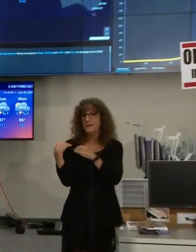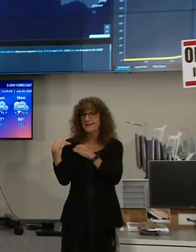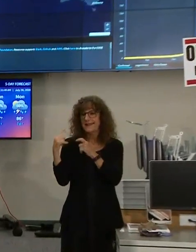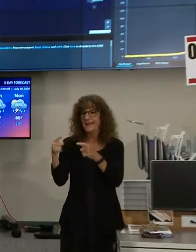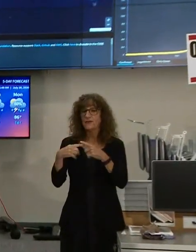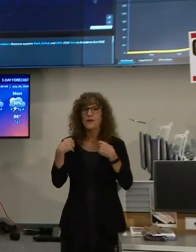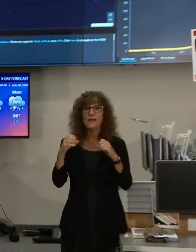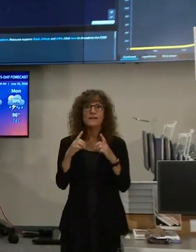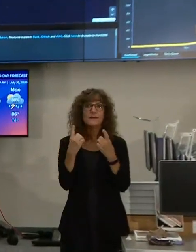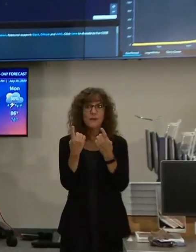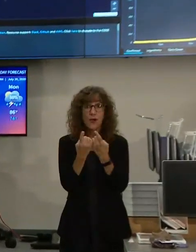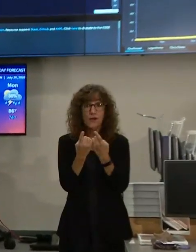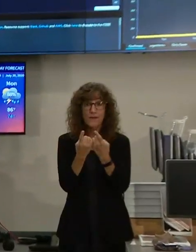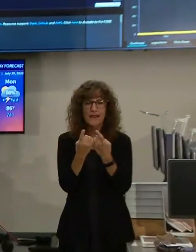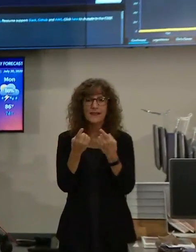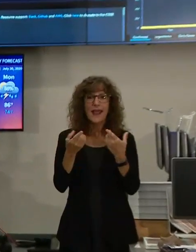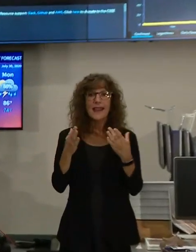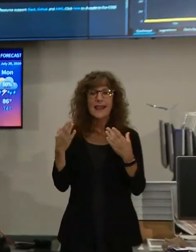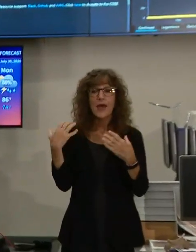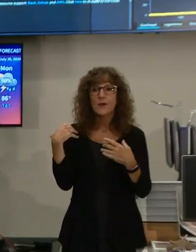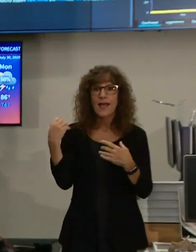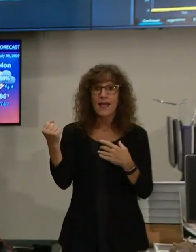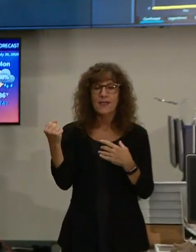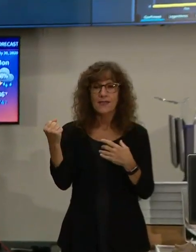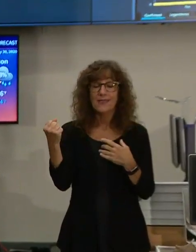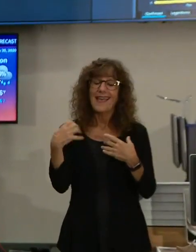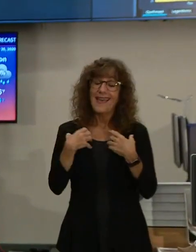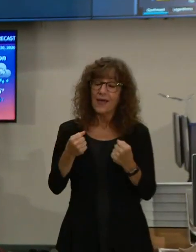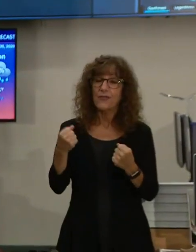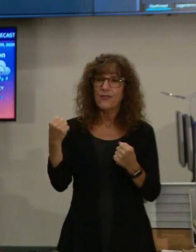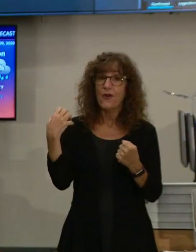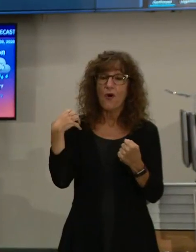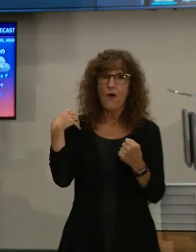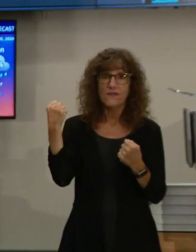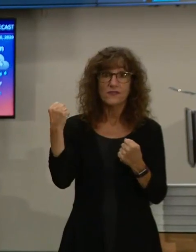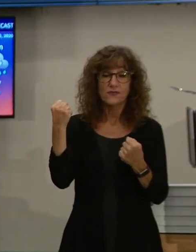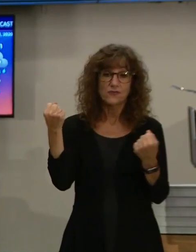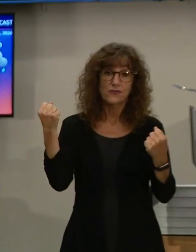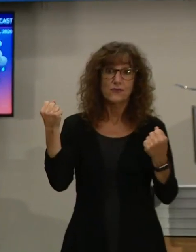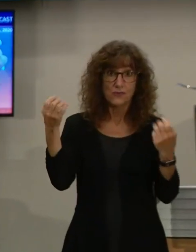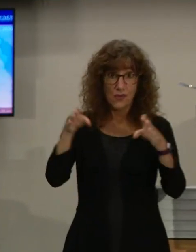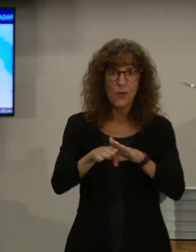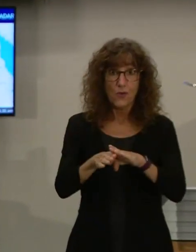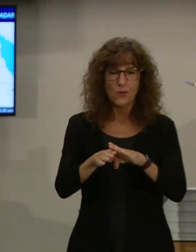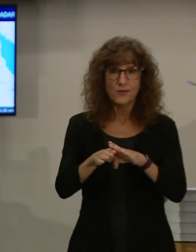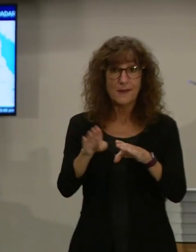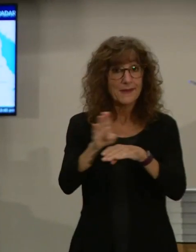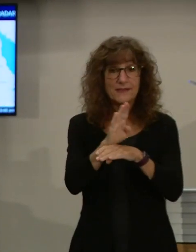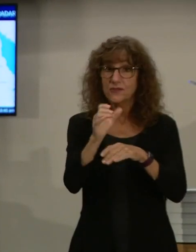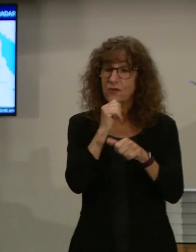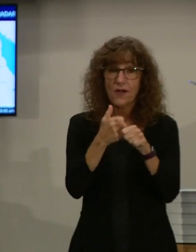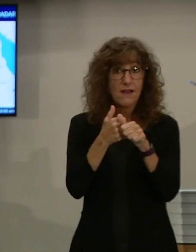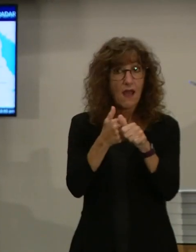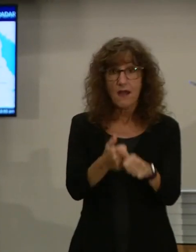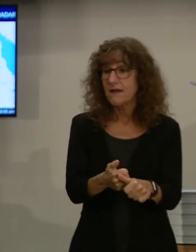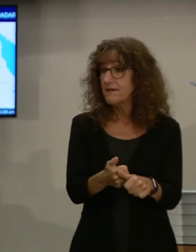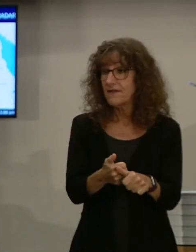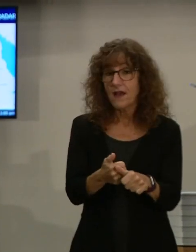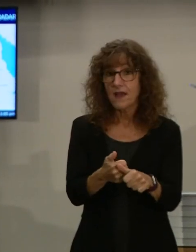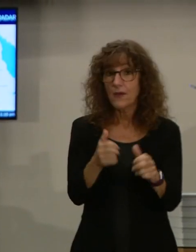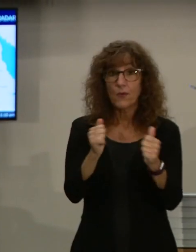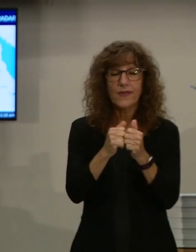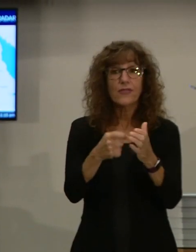health department and allowed health officers to shut down establishments that are not complying with